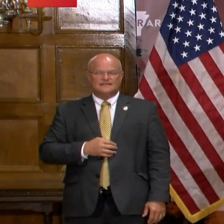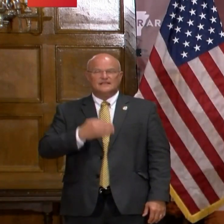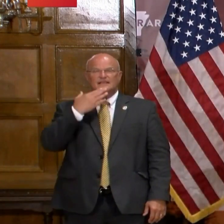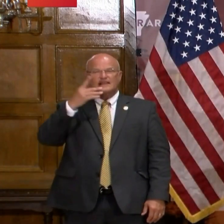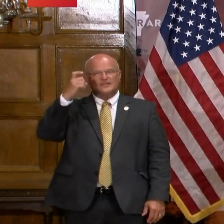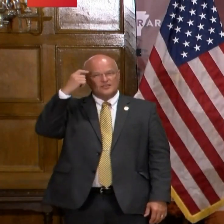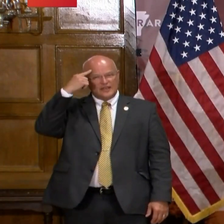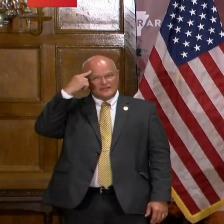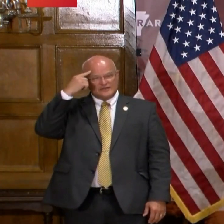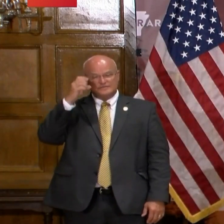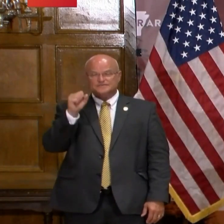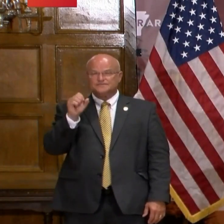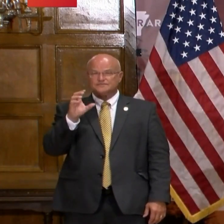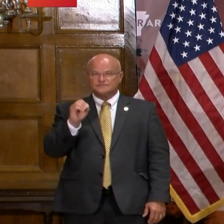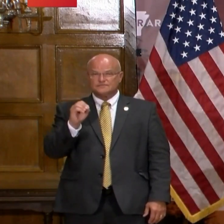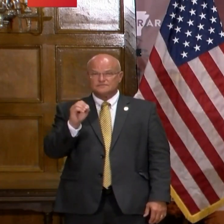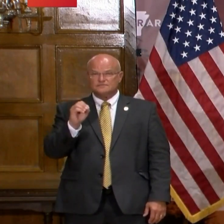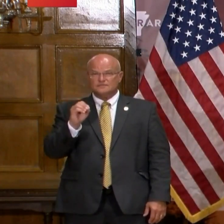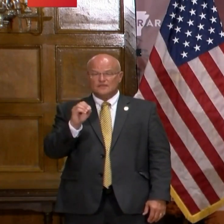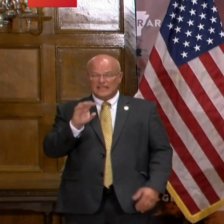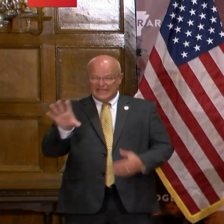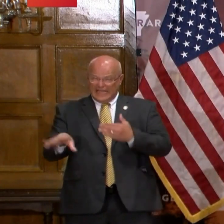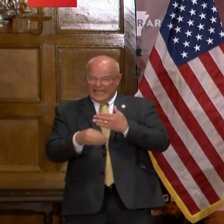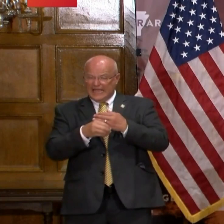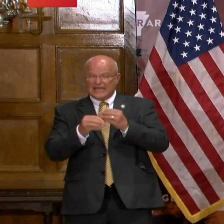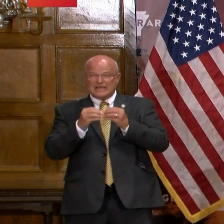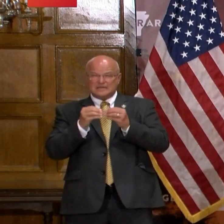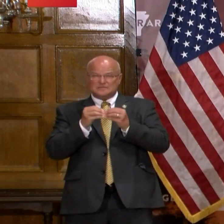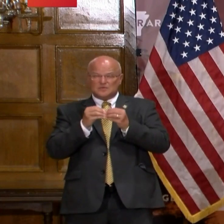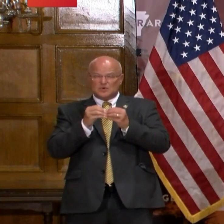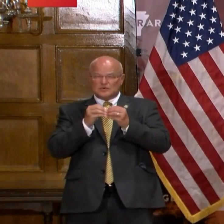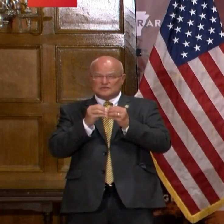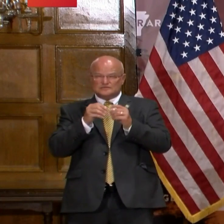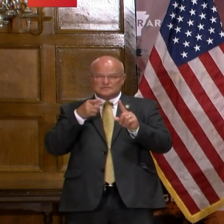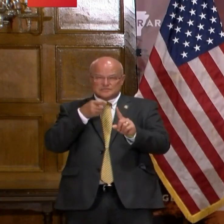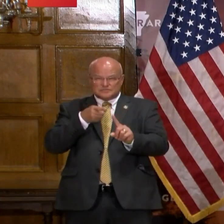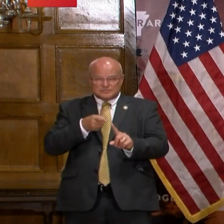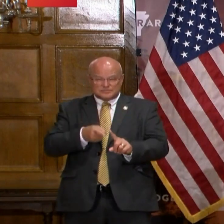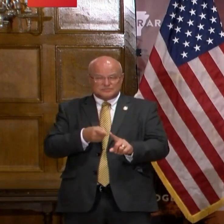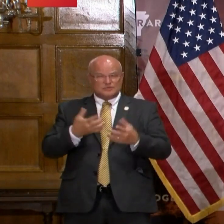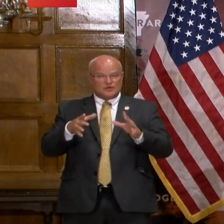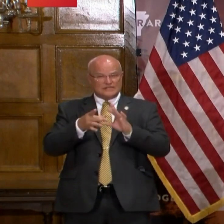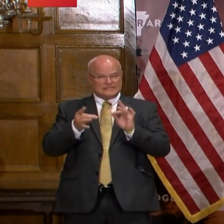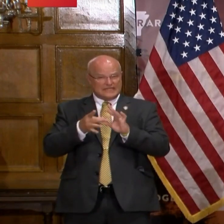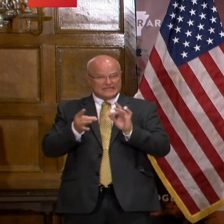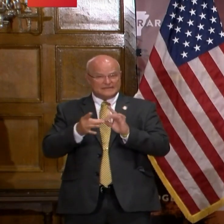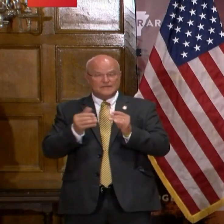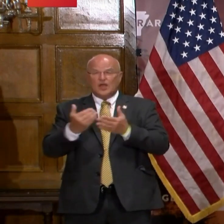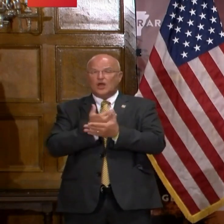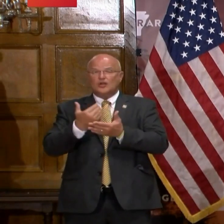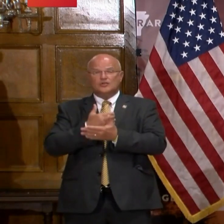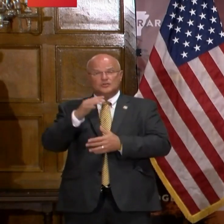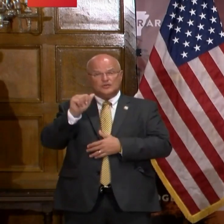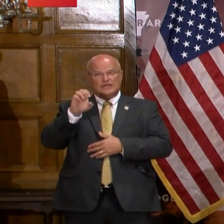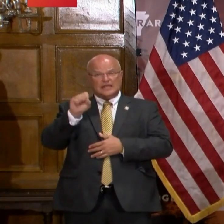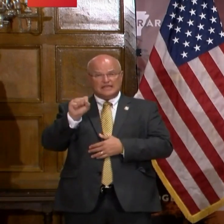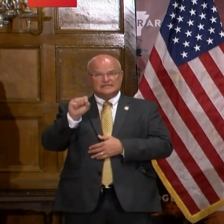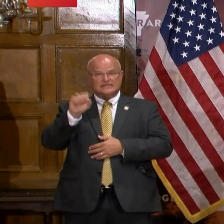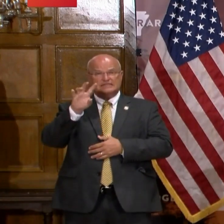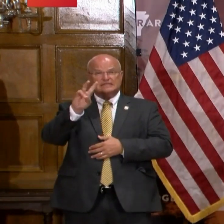Thank you, Governor. So to add a little bit of a fine point to what was already stated, our new cases